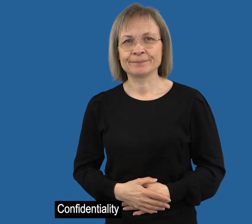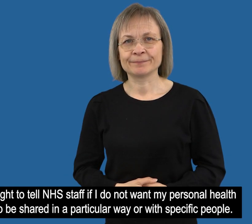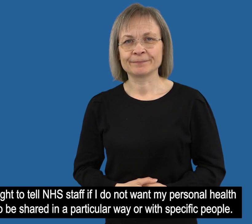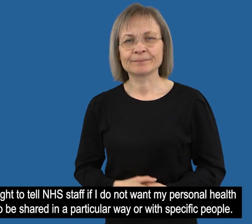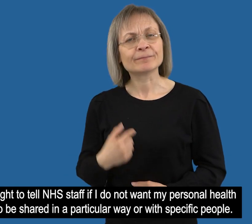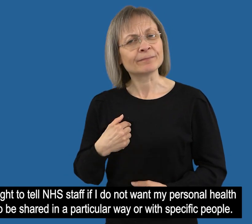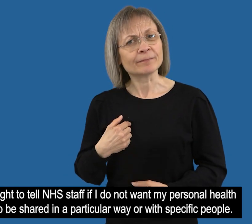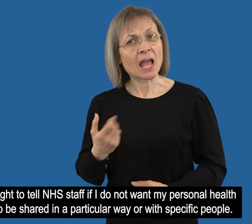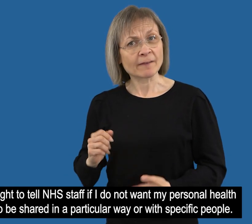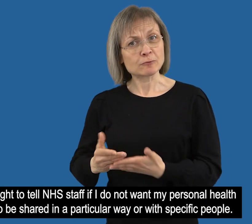Confidentiality.